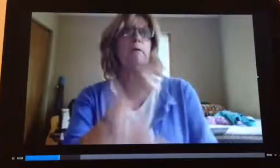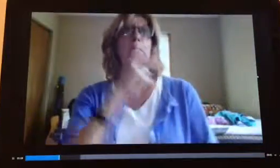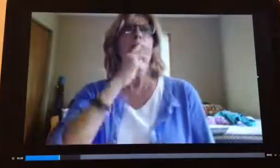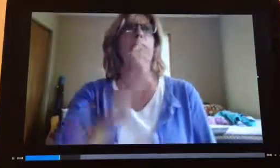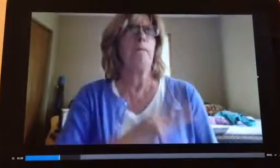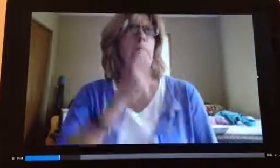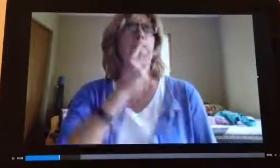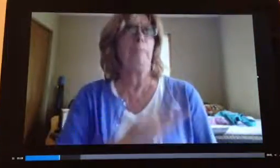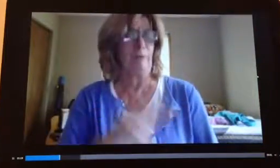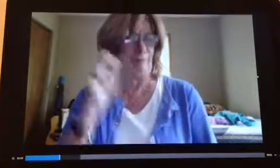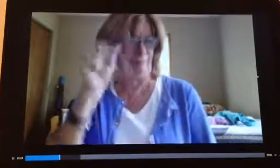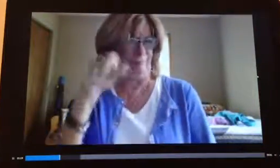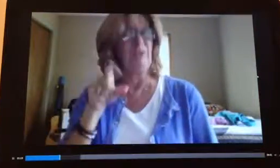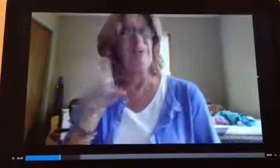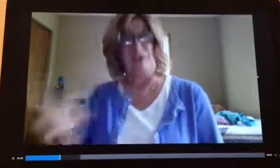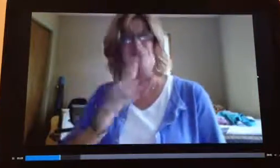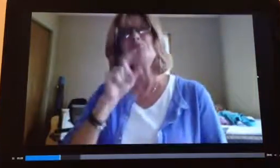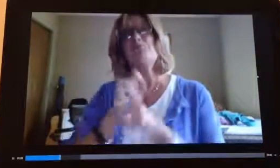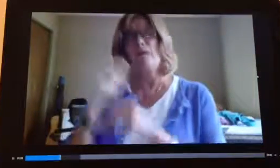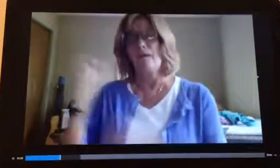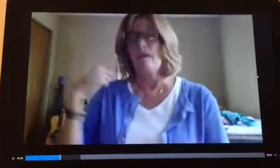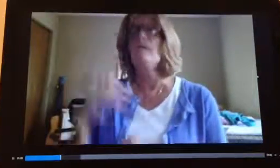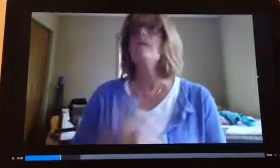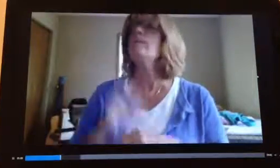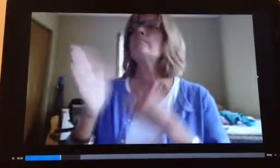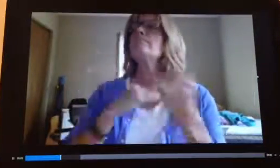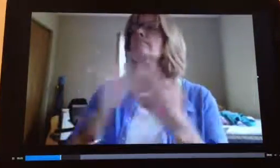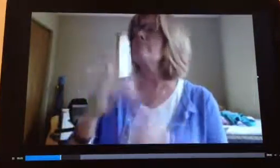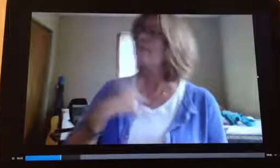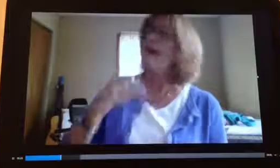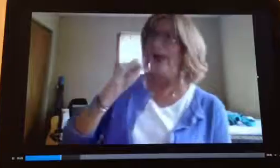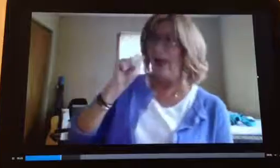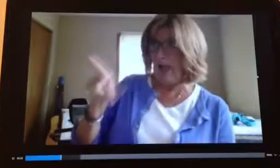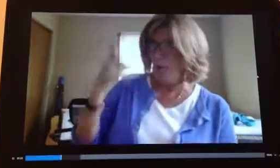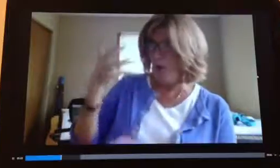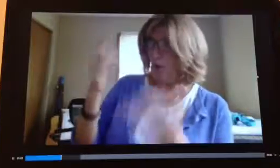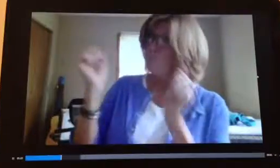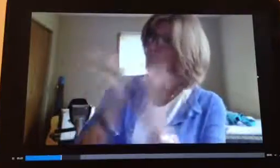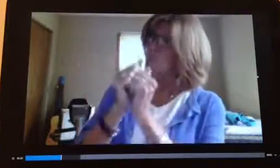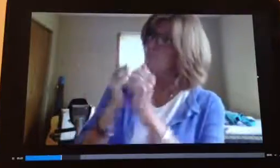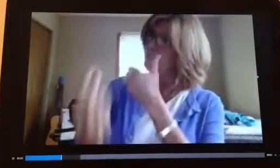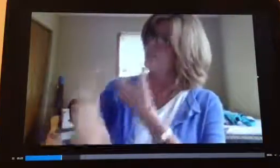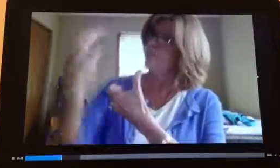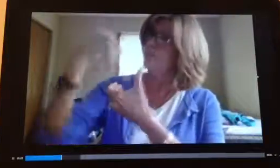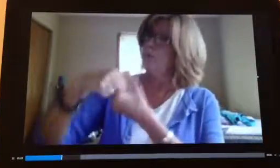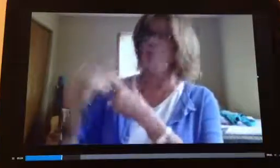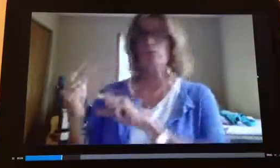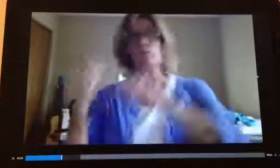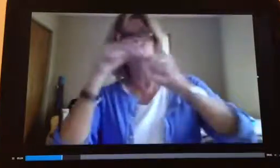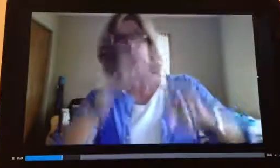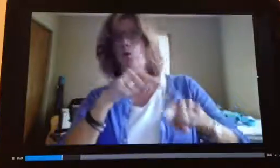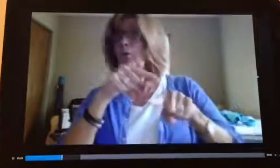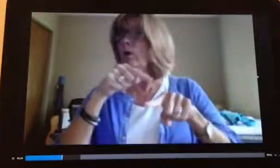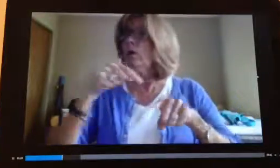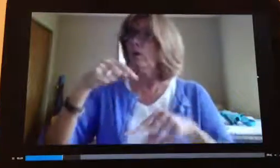However, Devin was known for knocking people's teeth out, which is lots of funny story. Anyway, we're moving on. I asked her if she wanted to come with